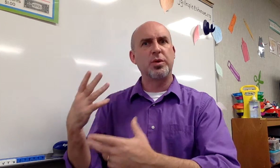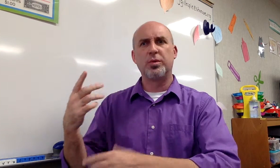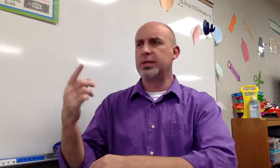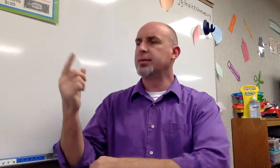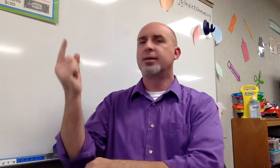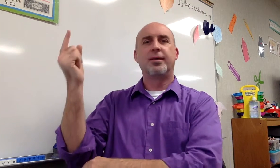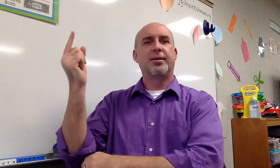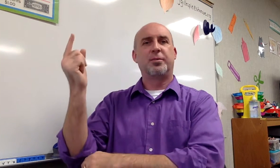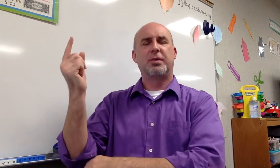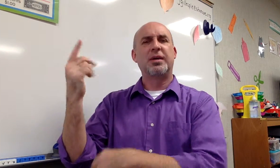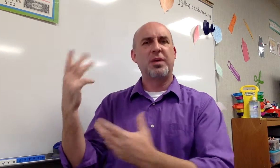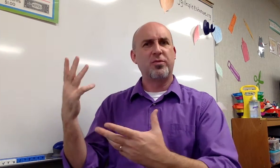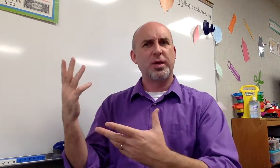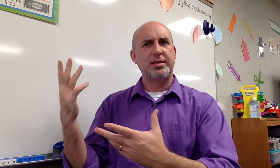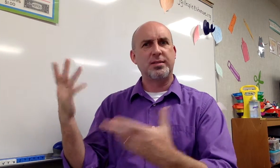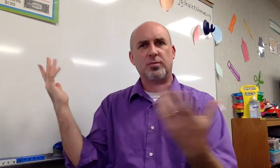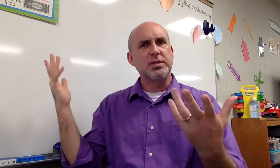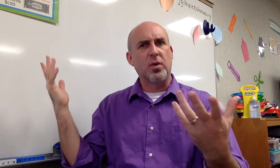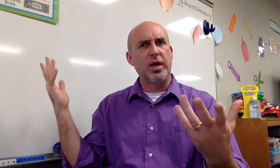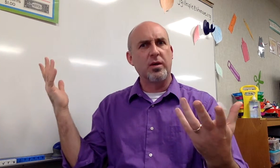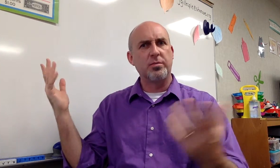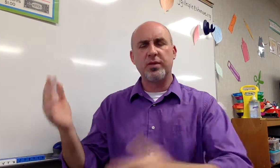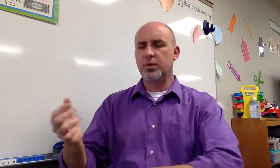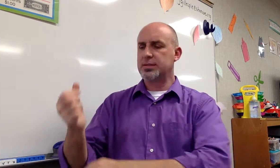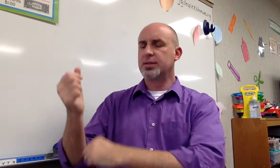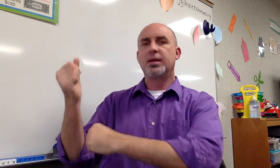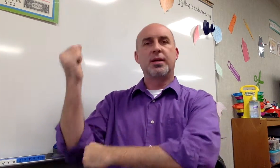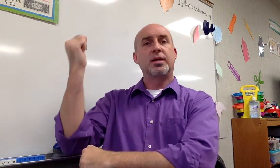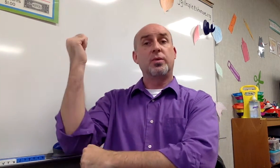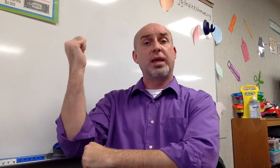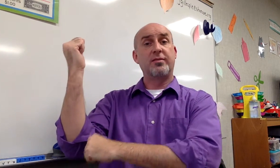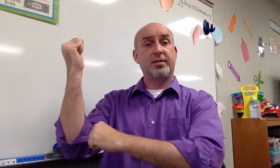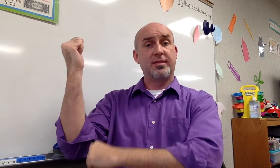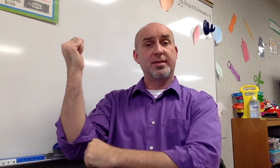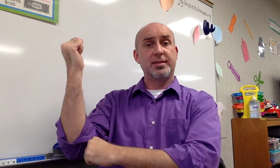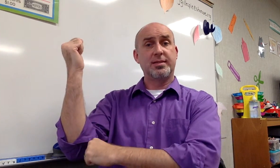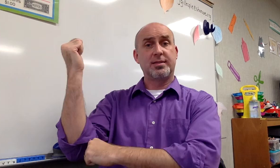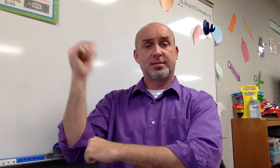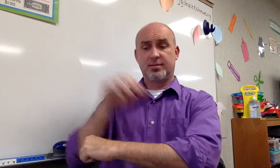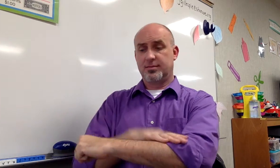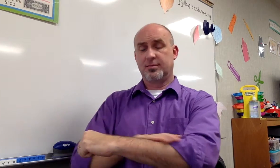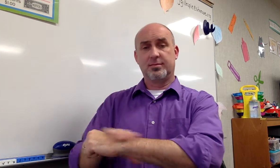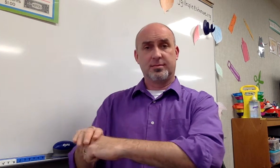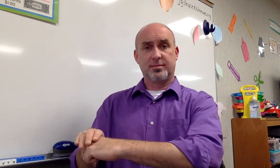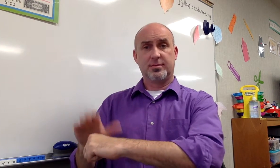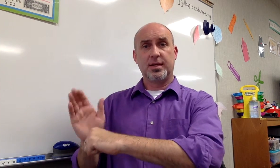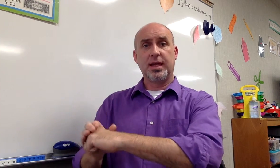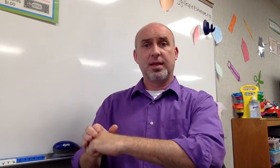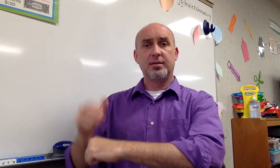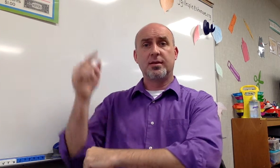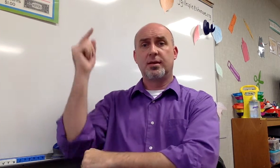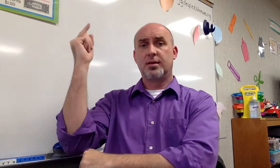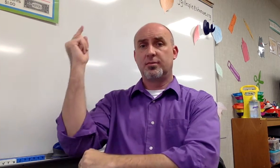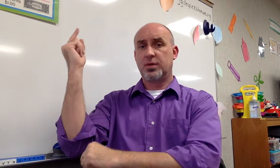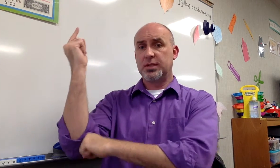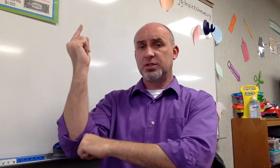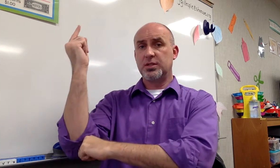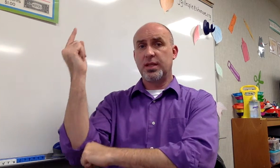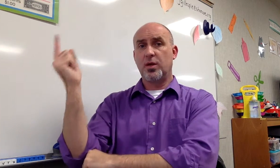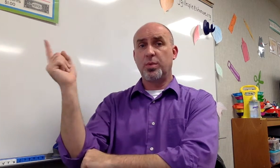puberty. My voice. What's going on with my voice? We have this, again, where it touches the elbow